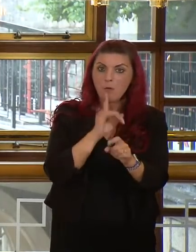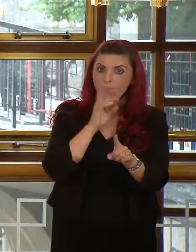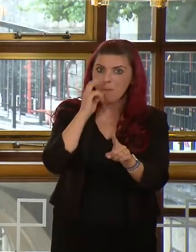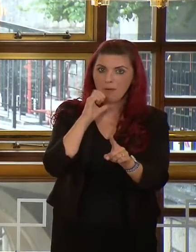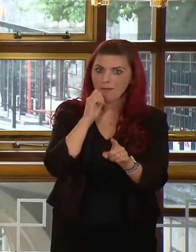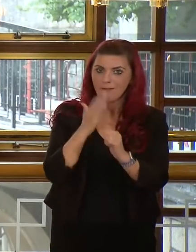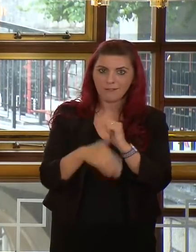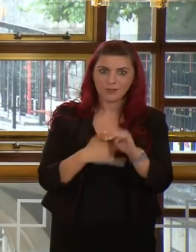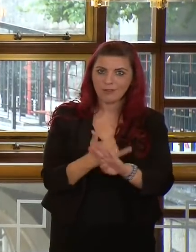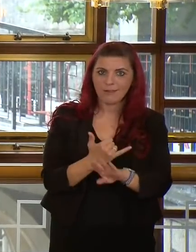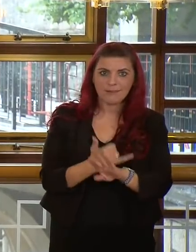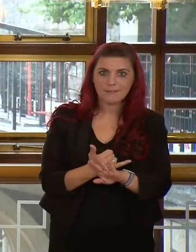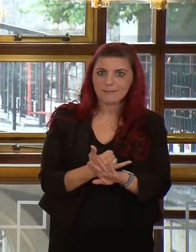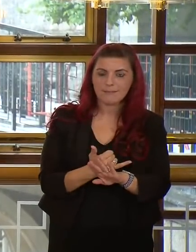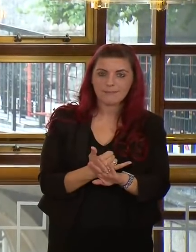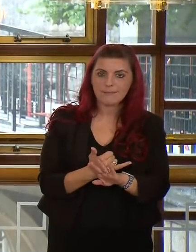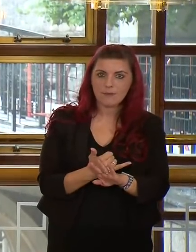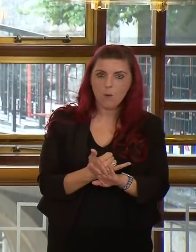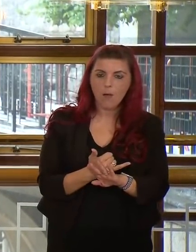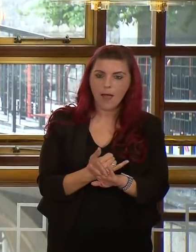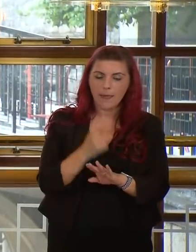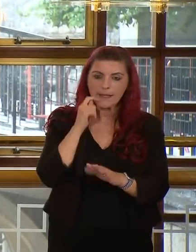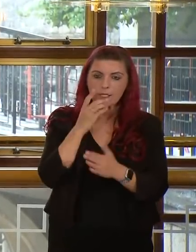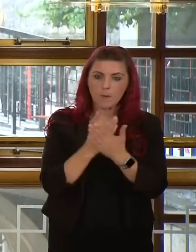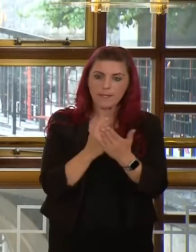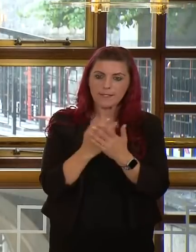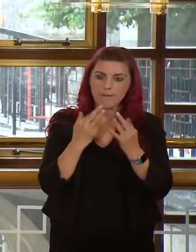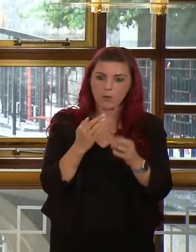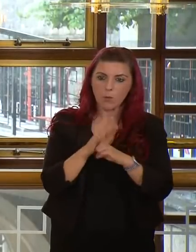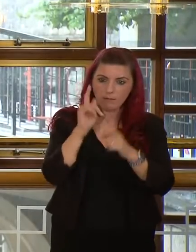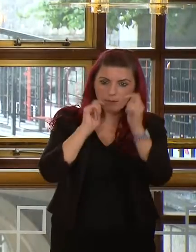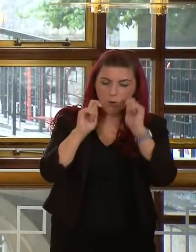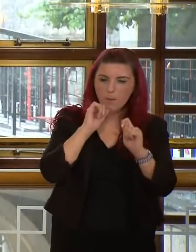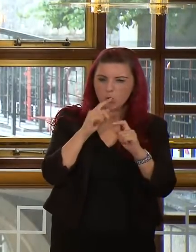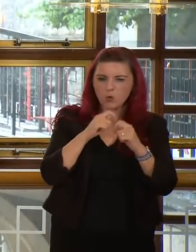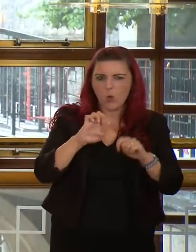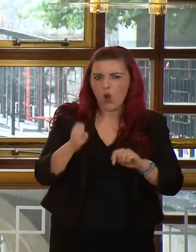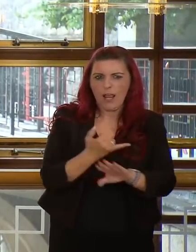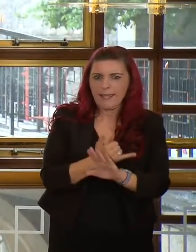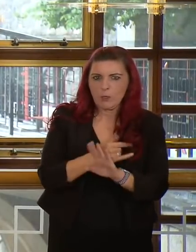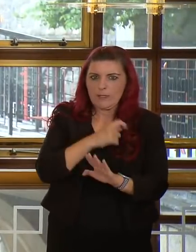that we will give consideration to, but maybe a little bit premature at this stage.